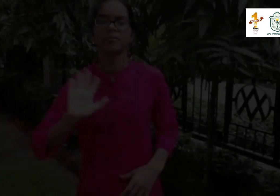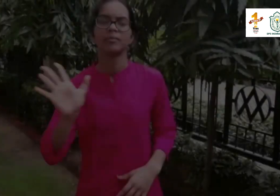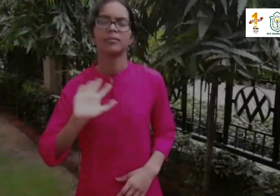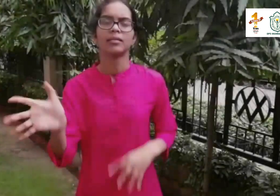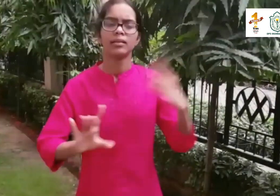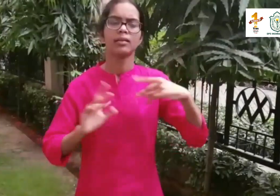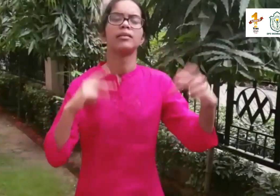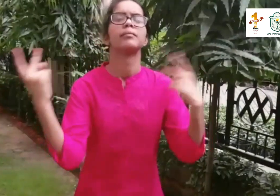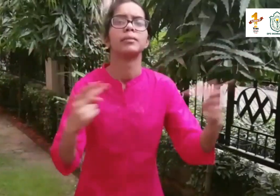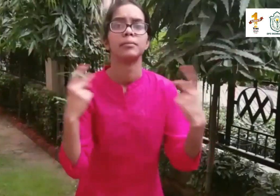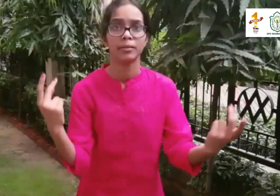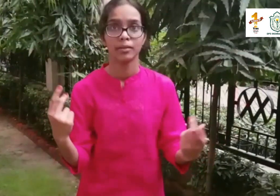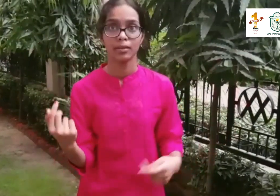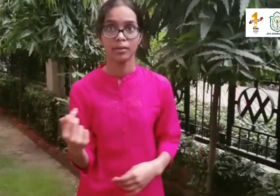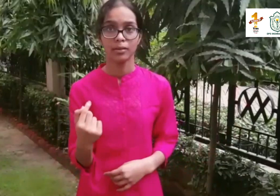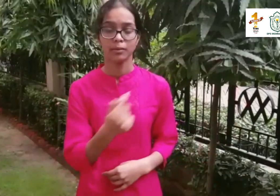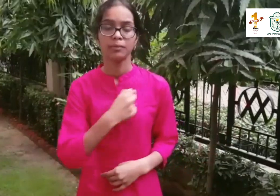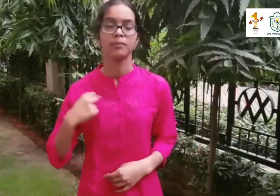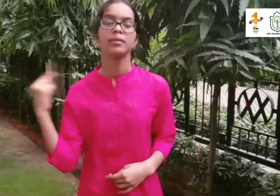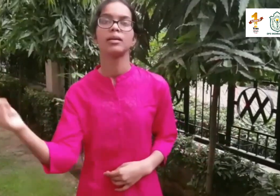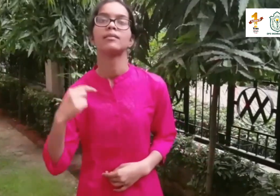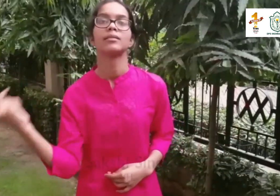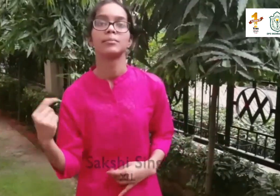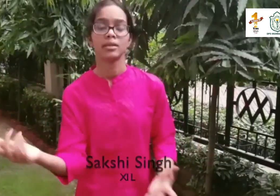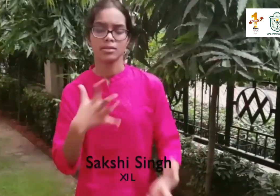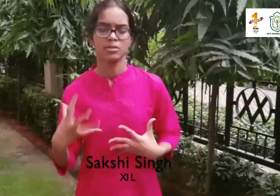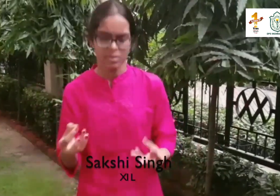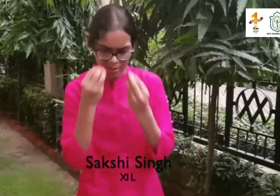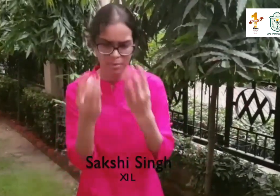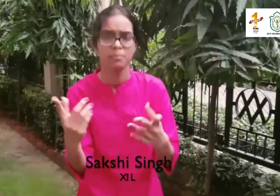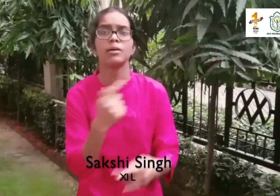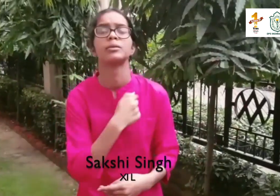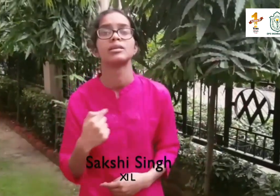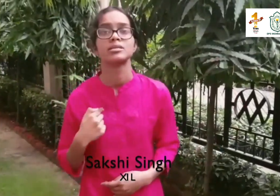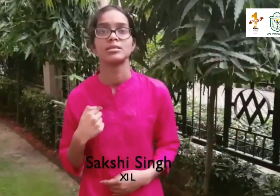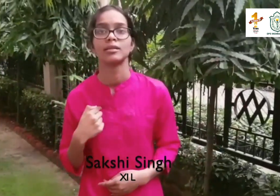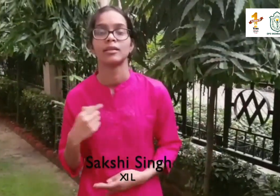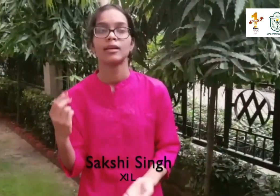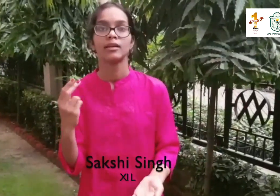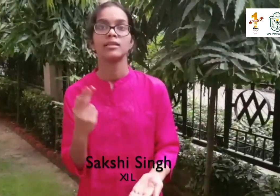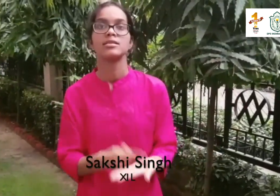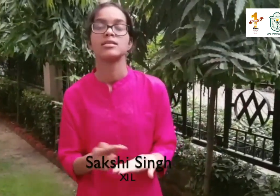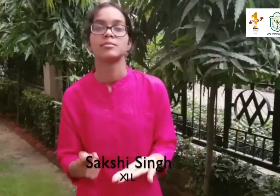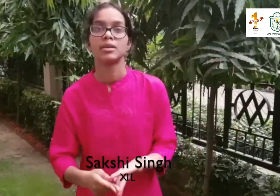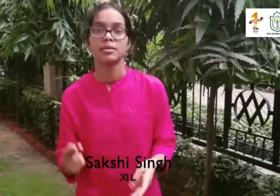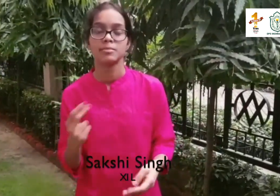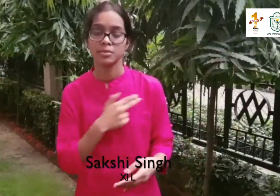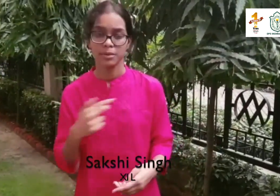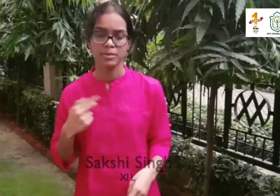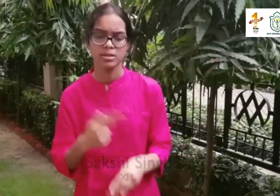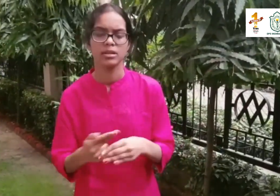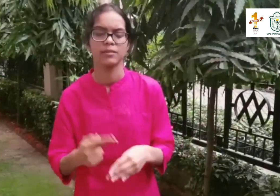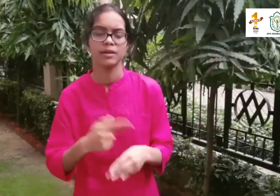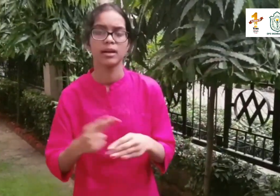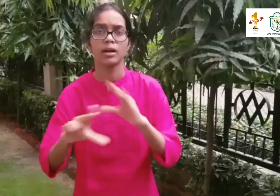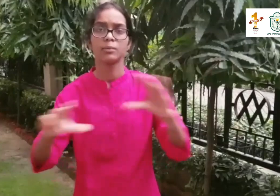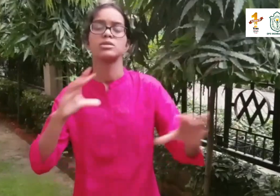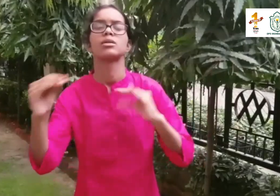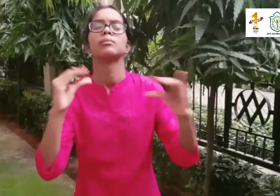dear hearing people we have some things to tell you about us sometimes we use a different language to